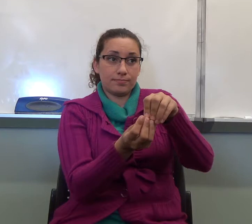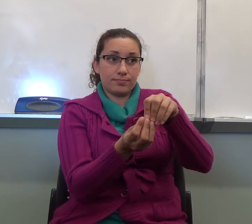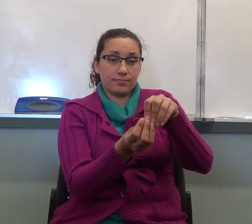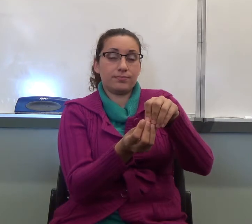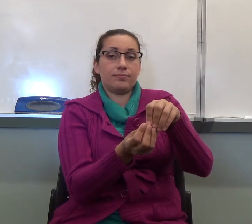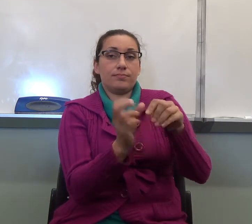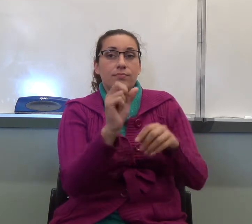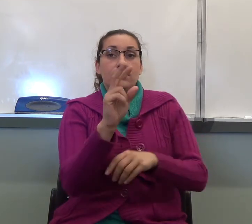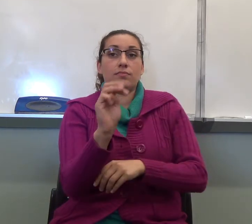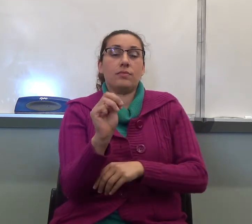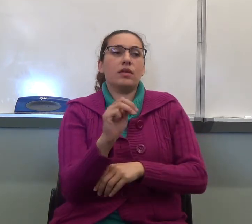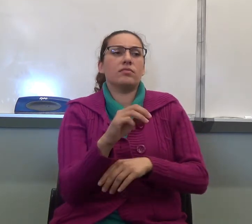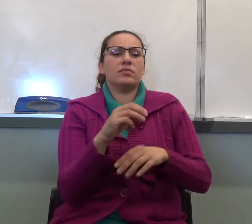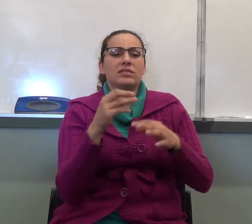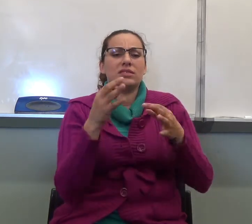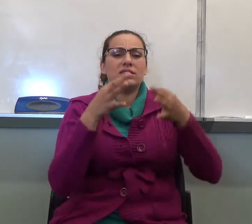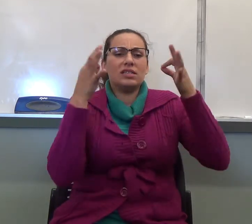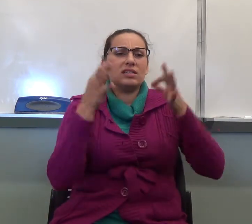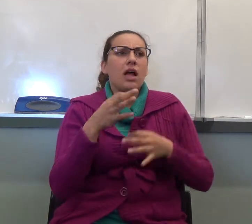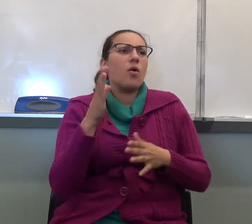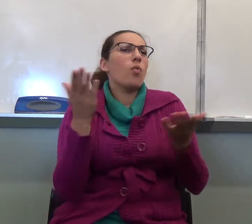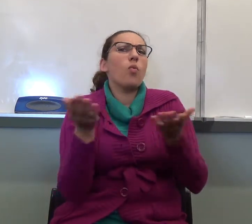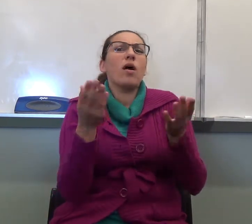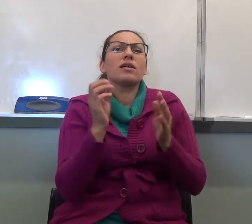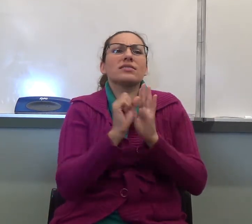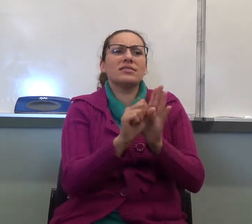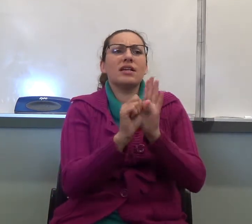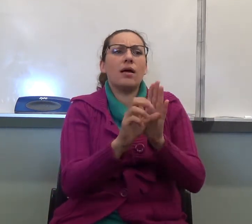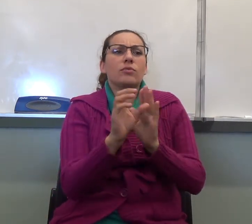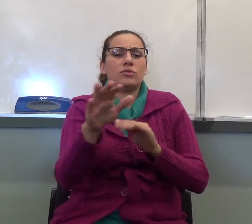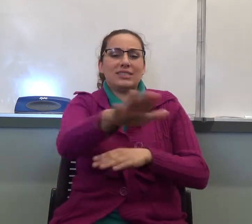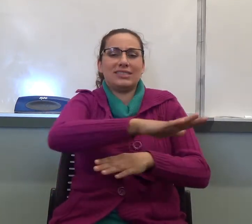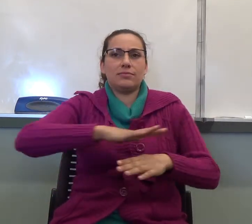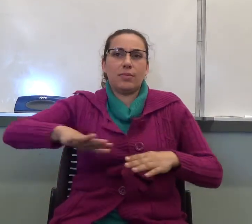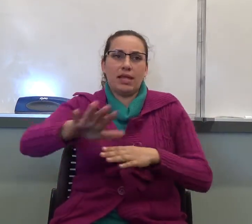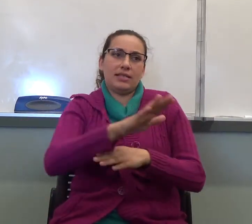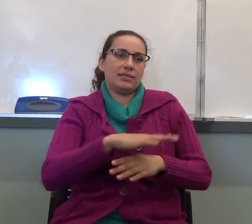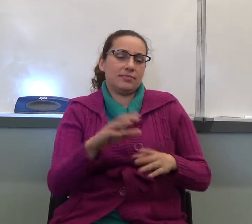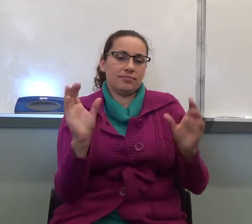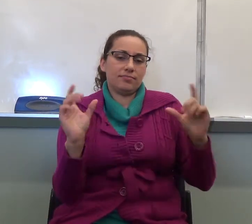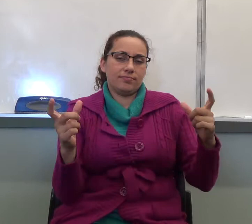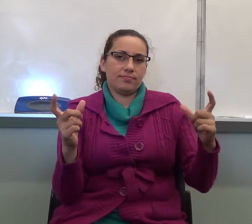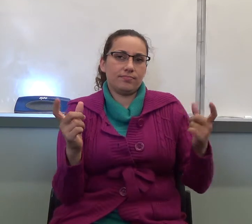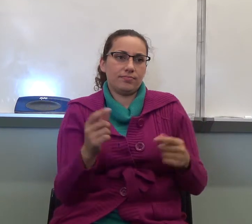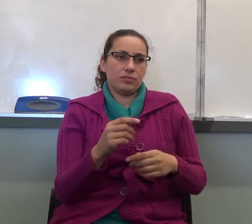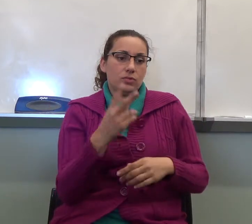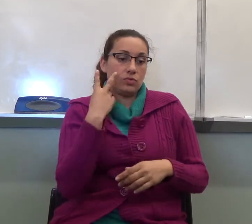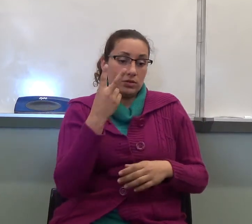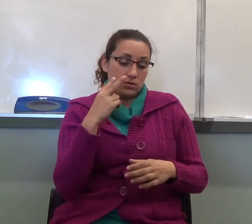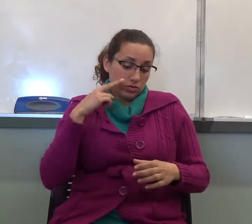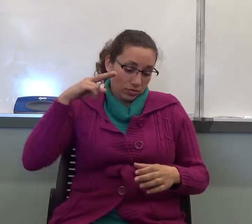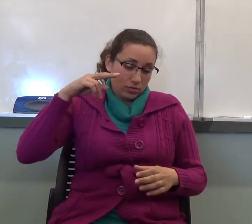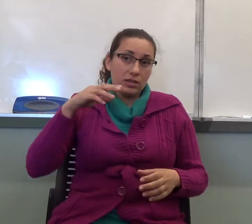Determine the sample space. Okay, now top sides, of course, you're looking down on it.